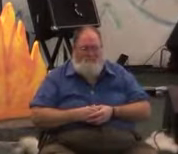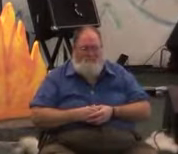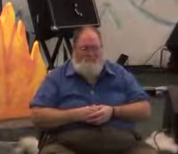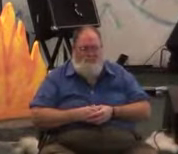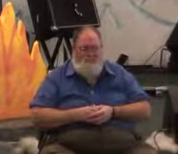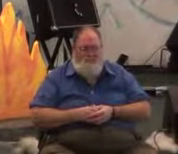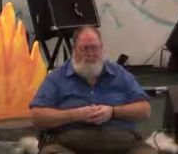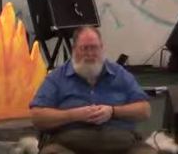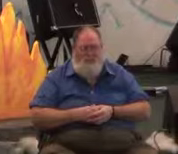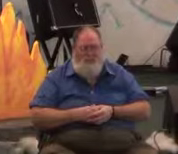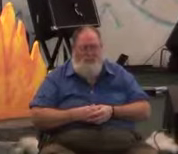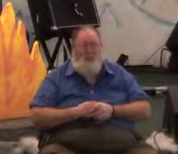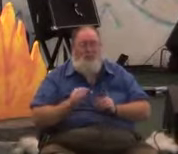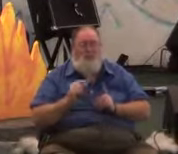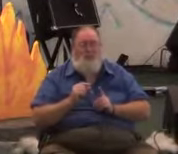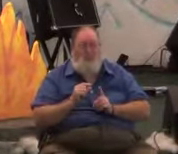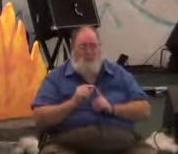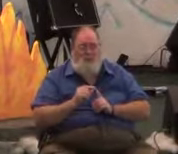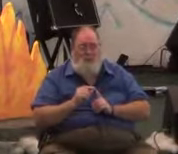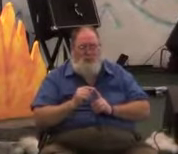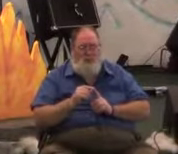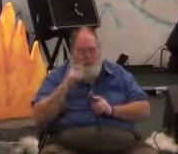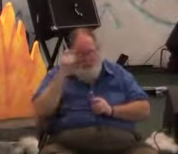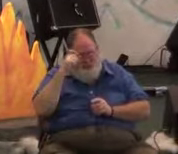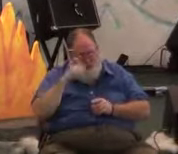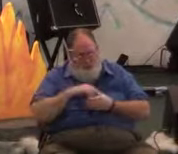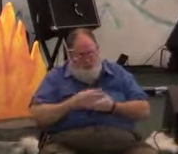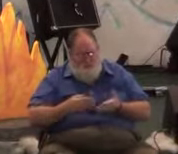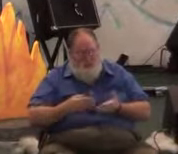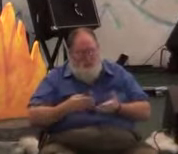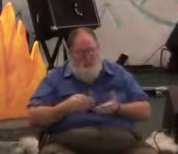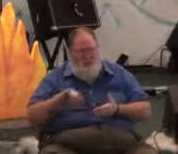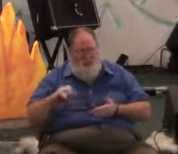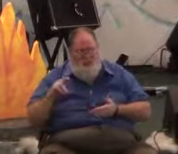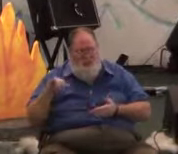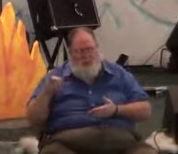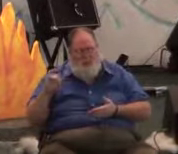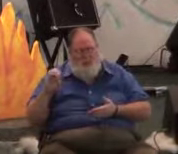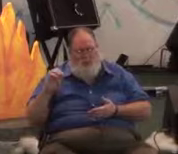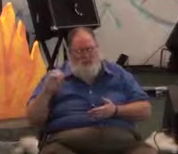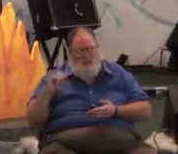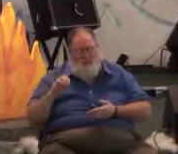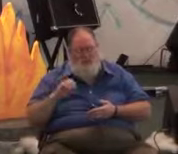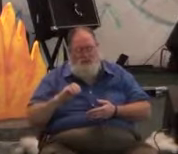But there's words of wisdom there. Everything she says is true about pride.